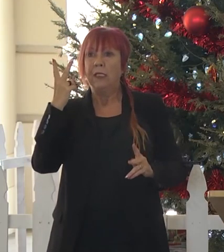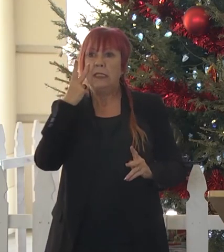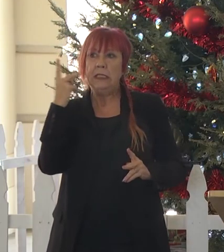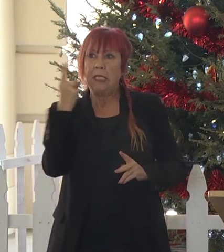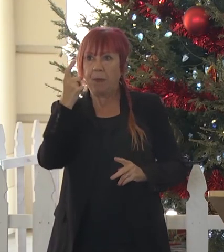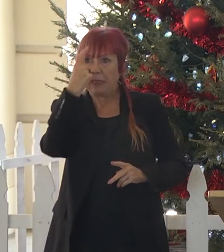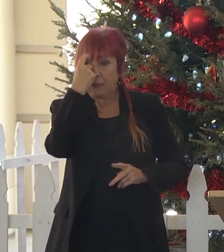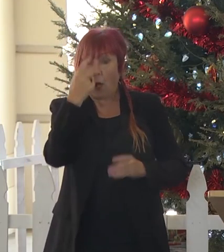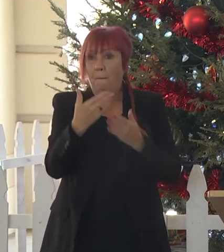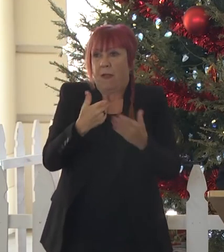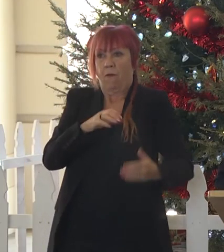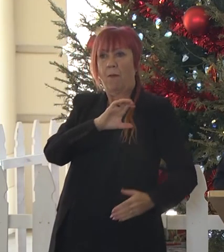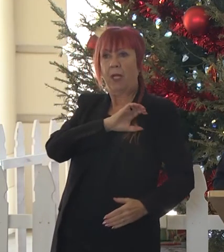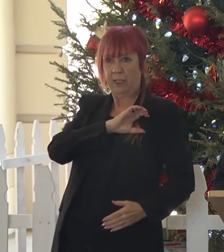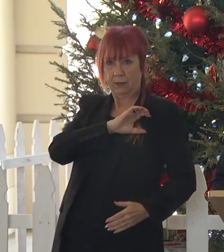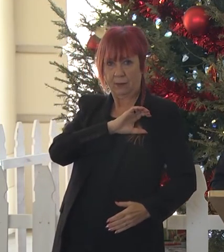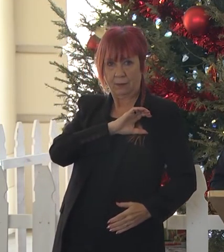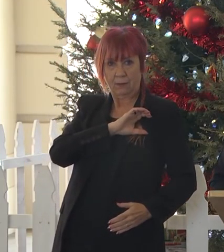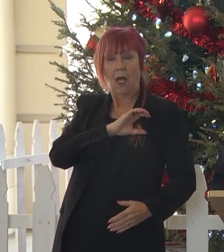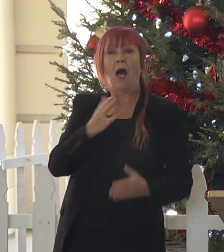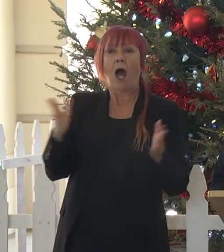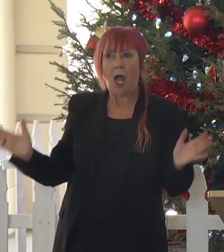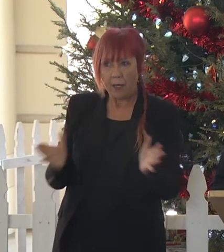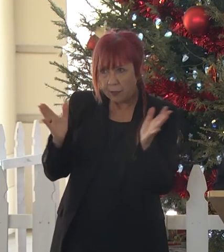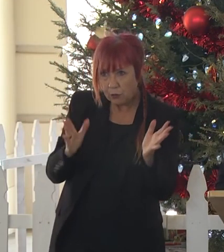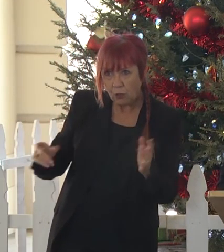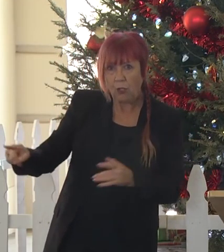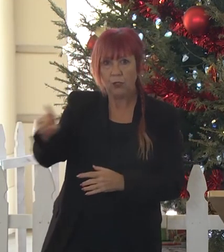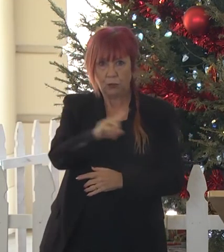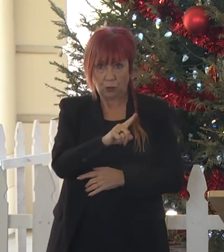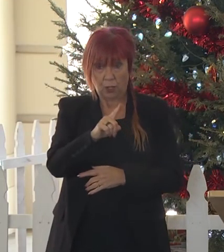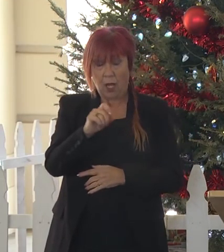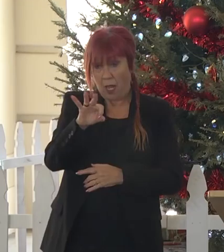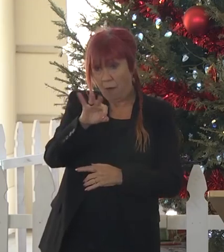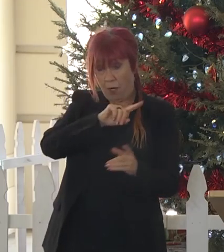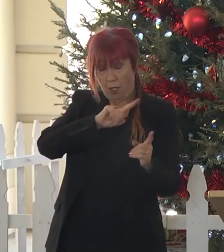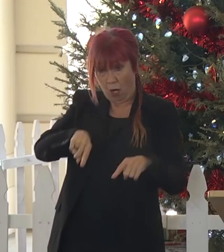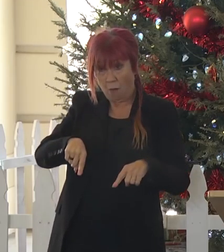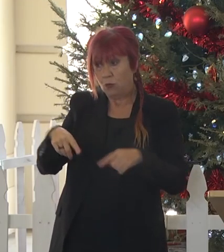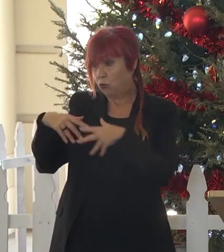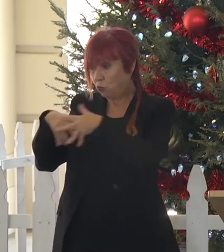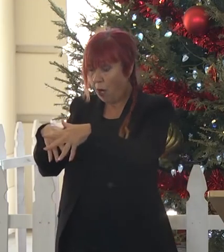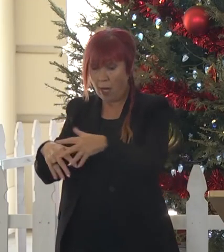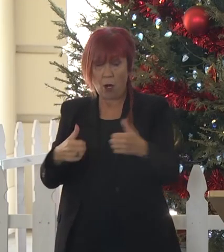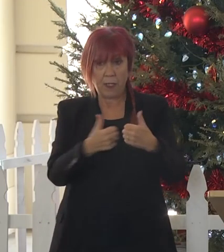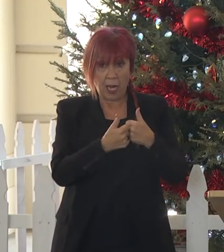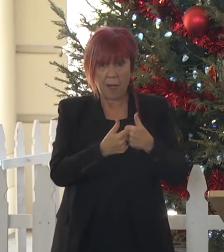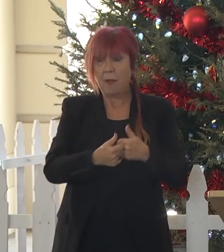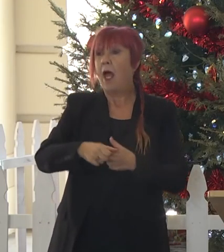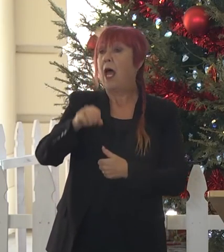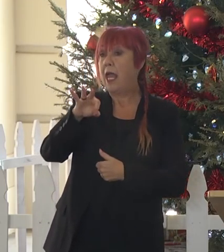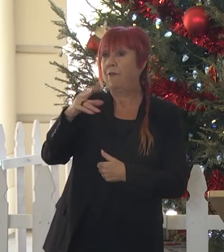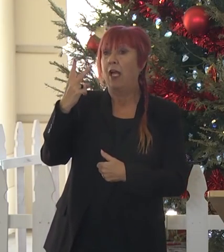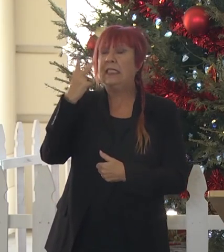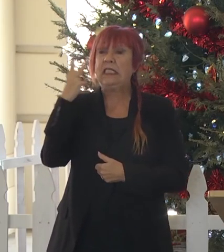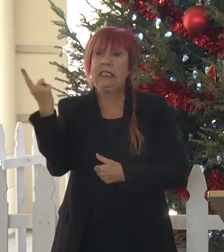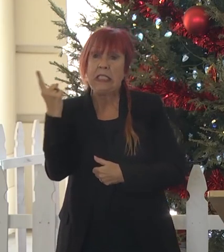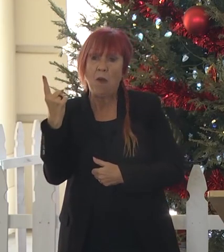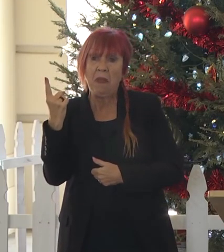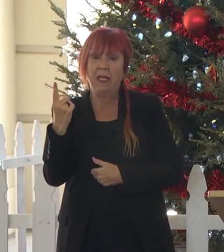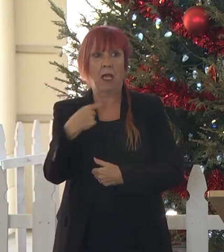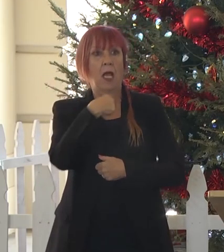officer. I encourage your viewers that will be attending the parade or attending the game, if you see something, say something. Don't dismiss your